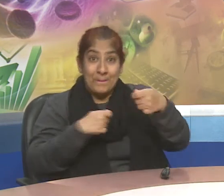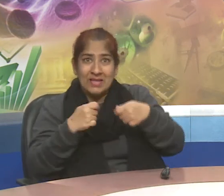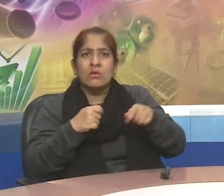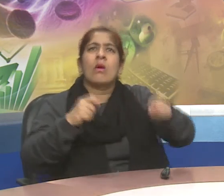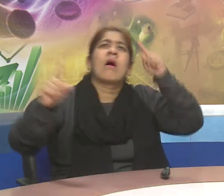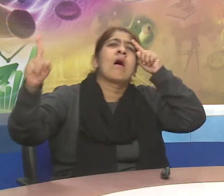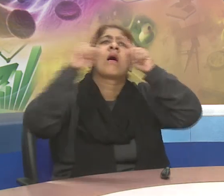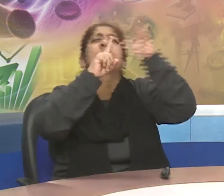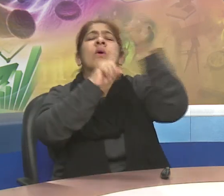What are the